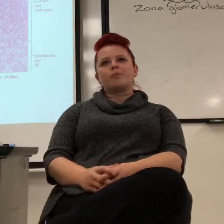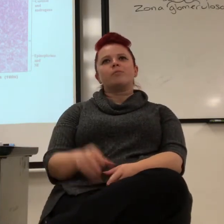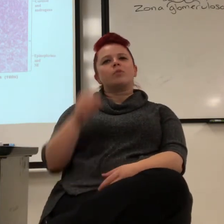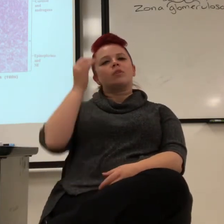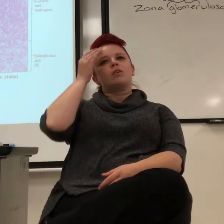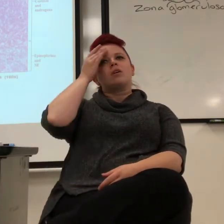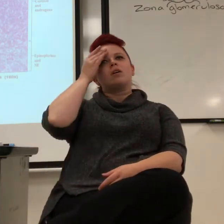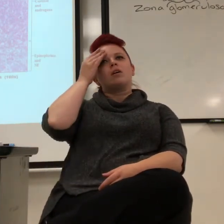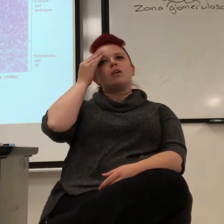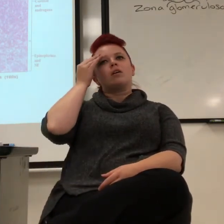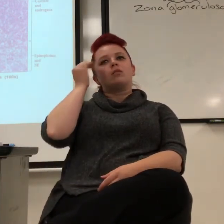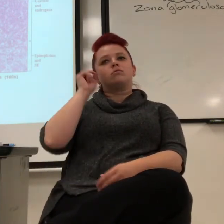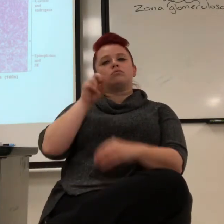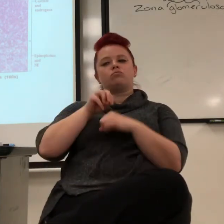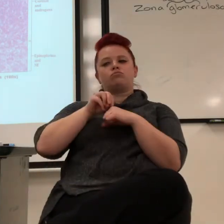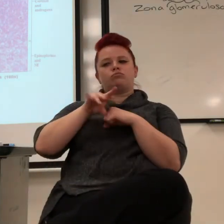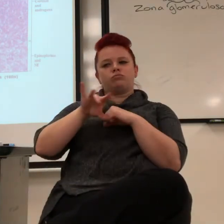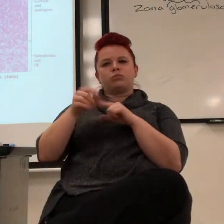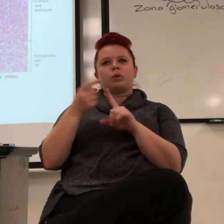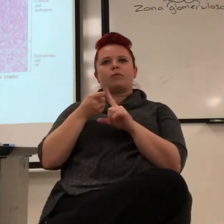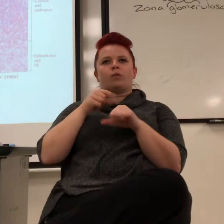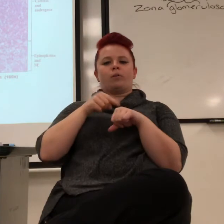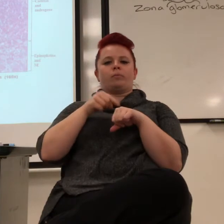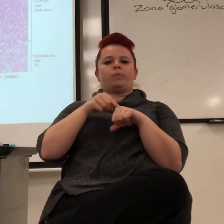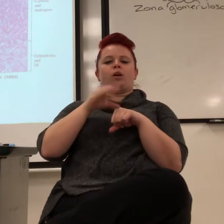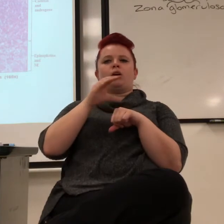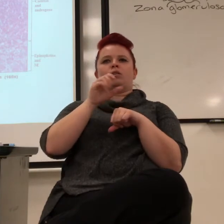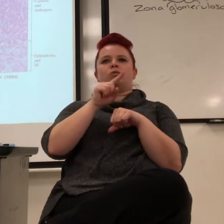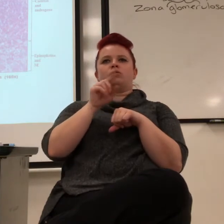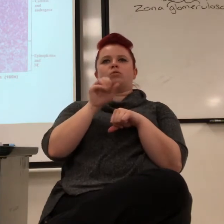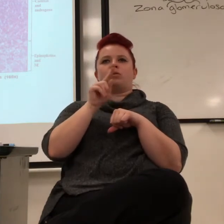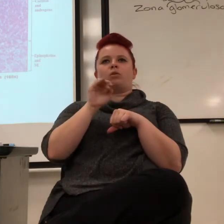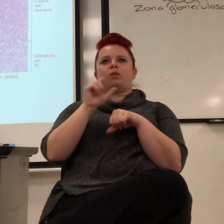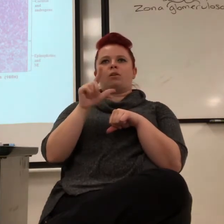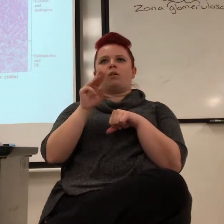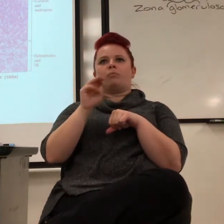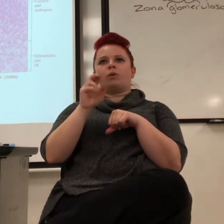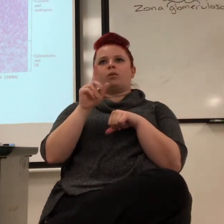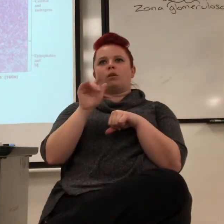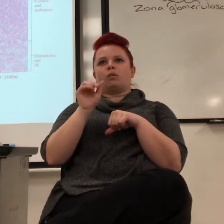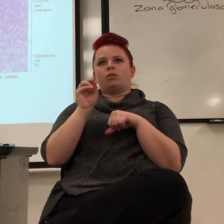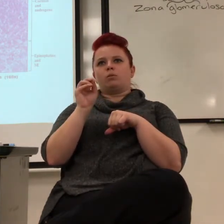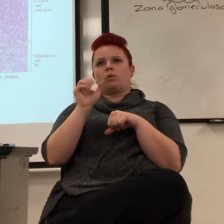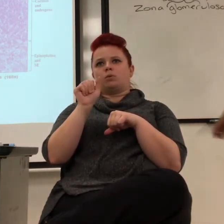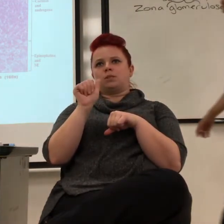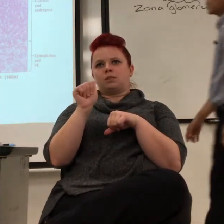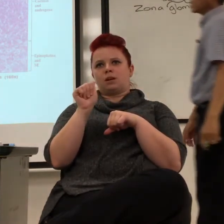note. So that is secreted from the zona glomerulosa. You know, the widest zone,